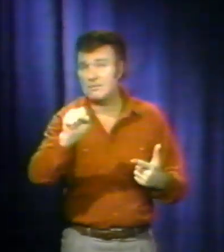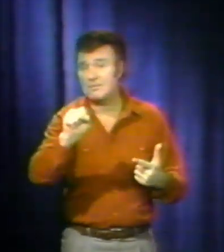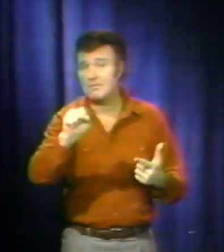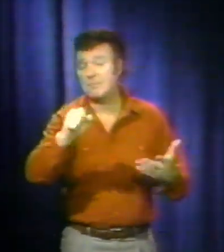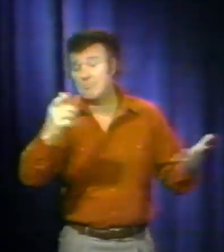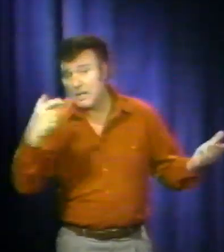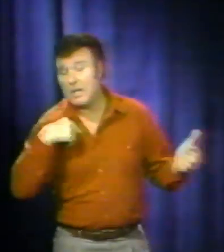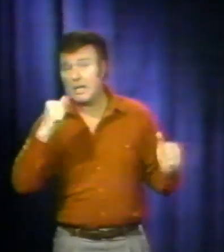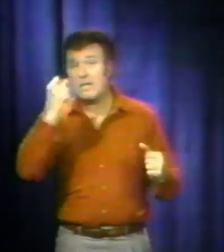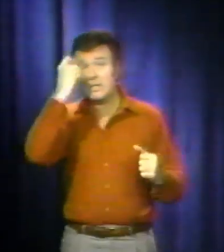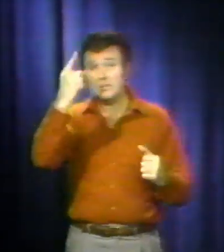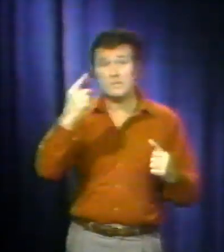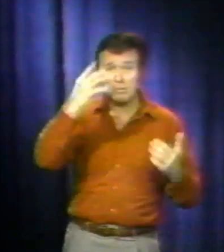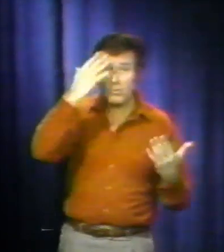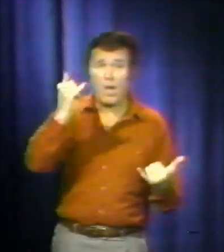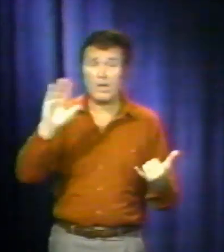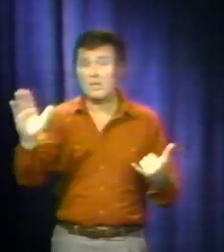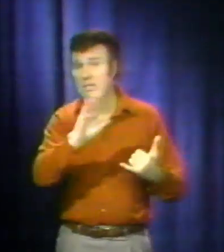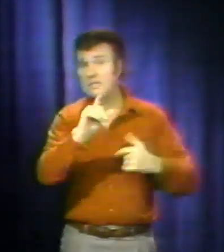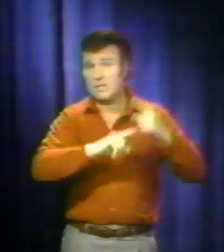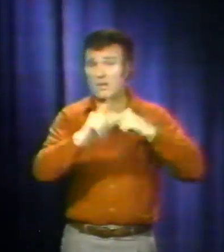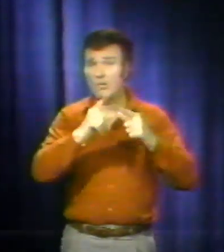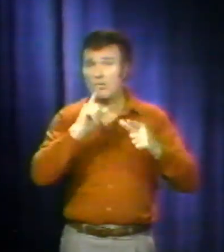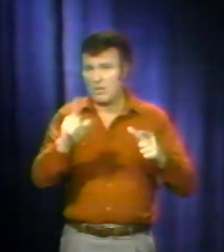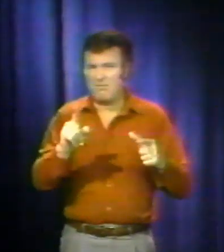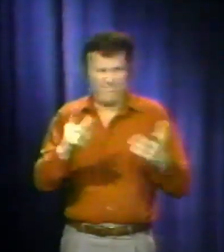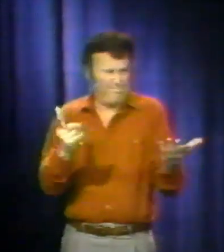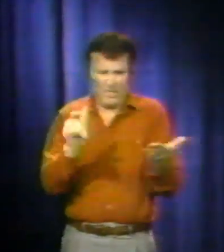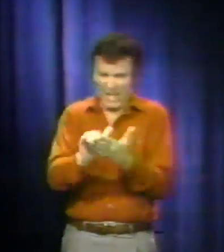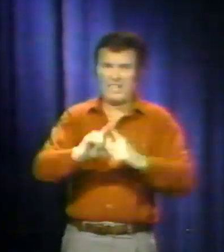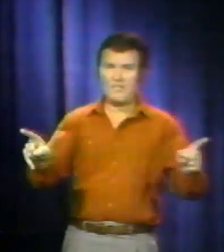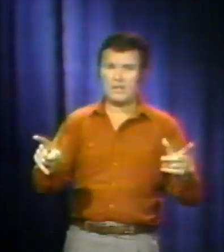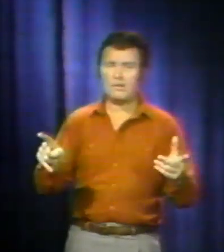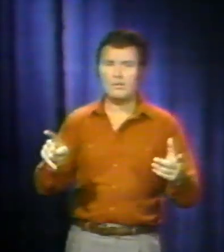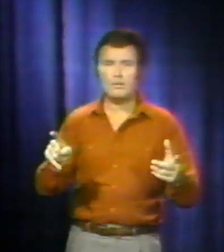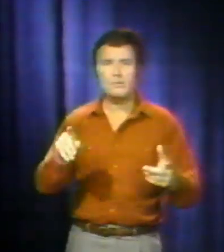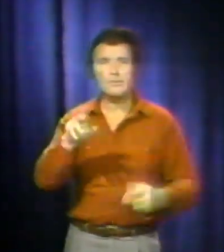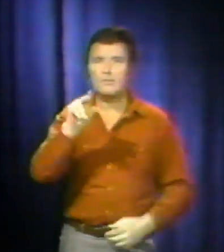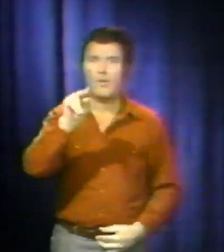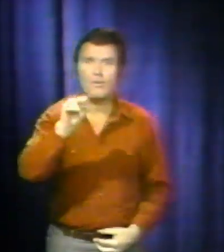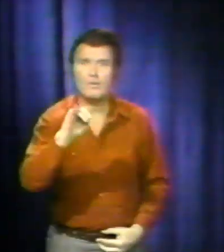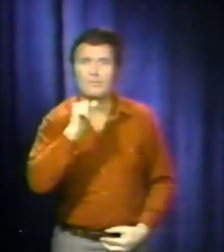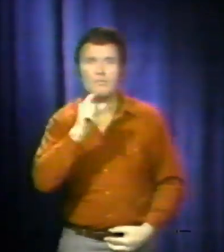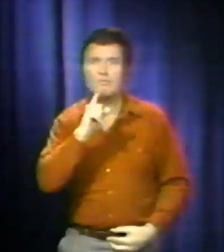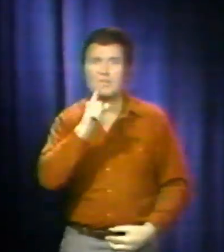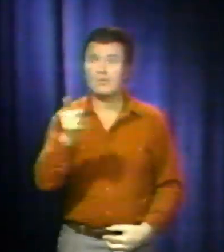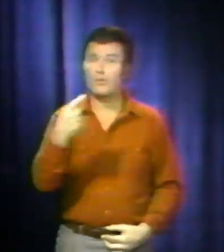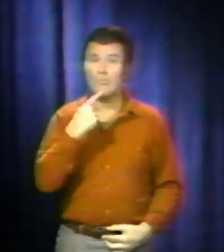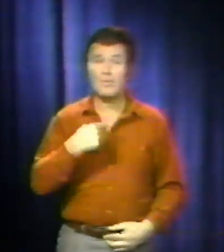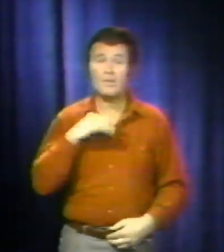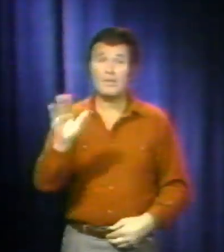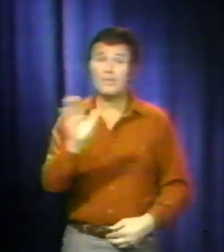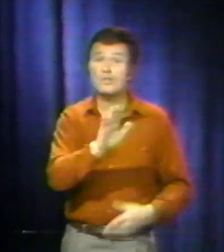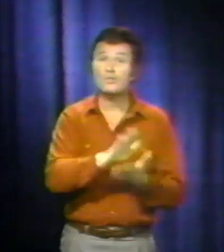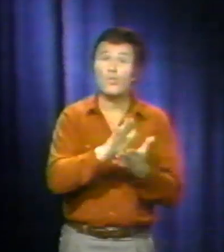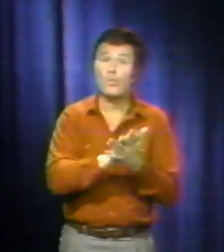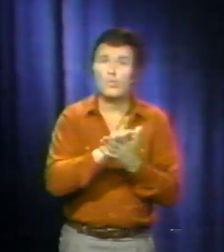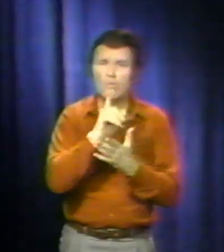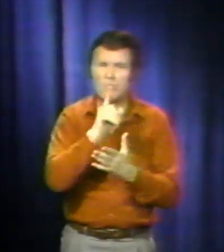away. I can understand why their sign language would be that different. But no, that's not true. They told me